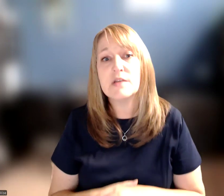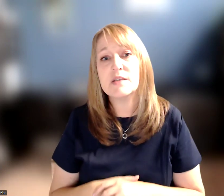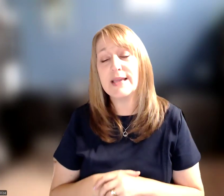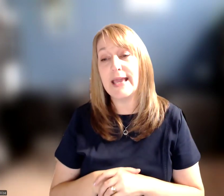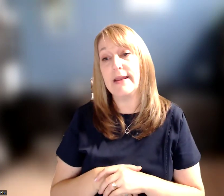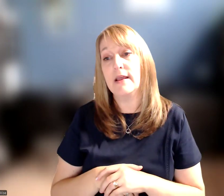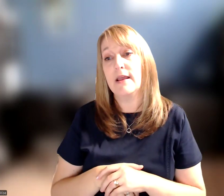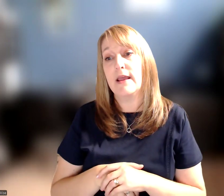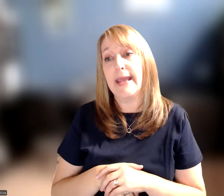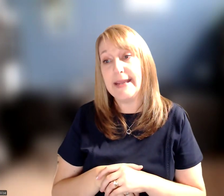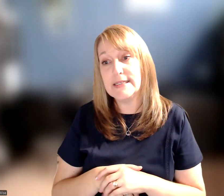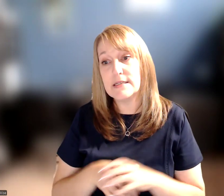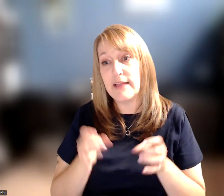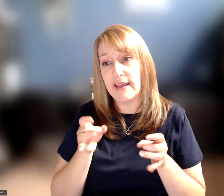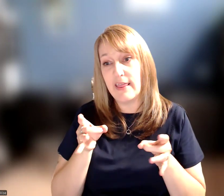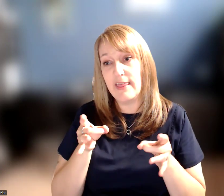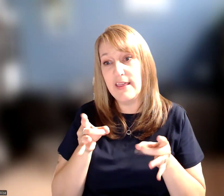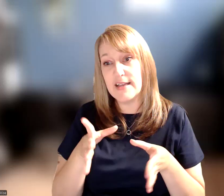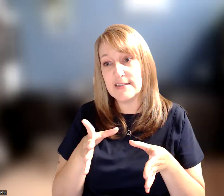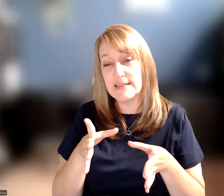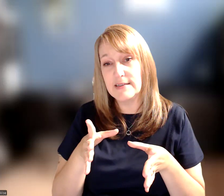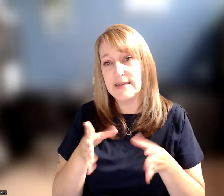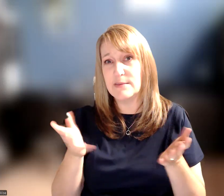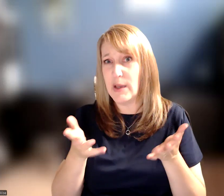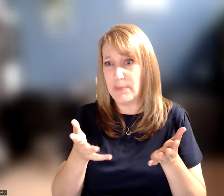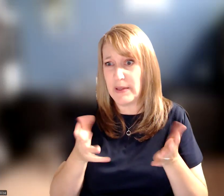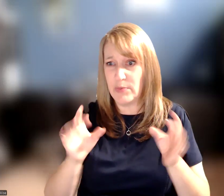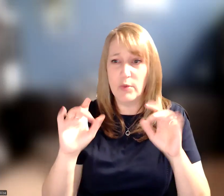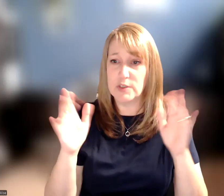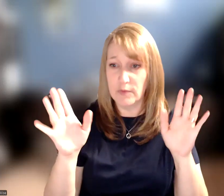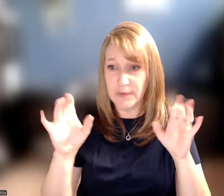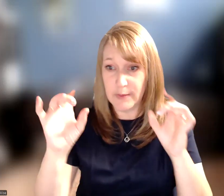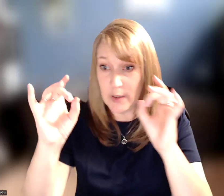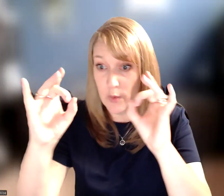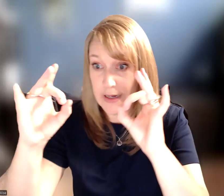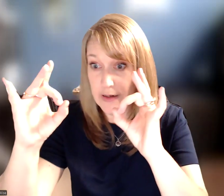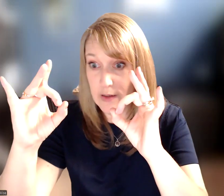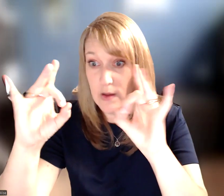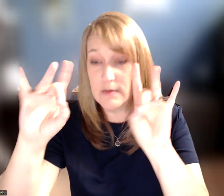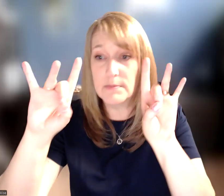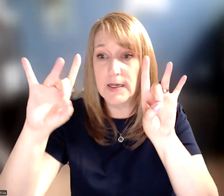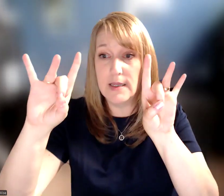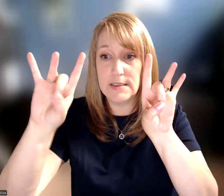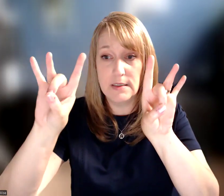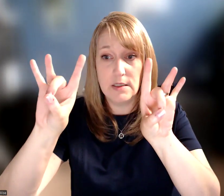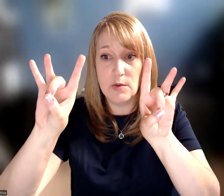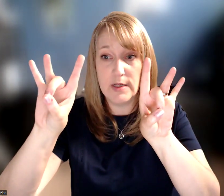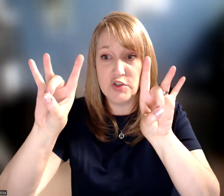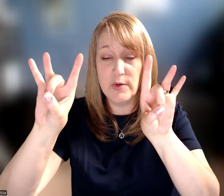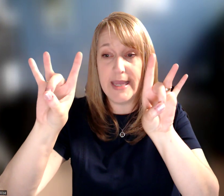So again, hate like this is about people, which hopefully we don't hate anyone. But you want 2 8